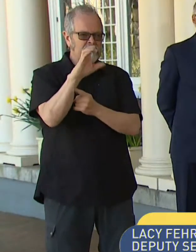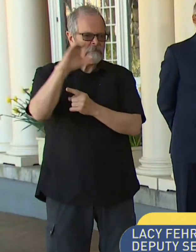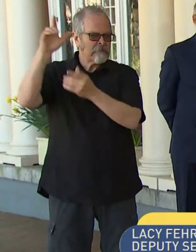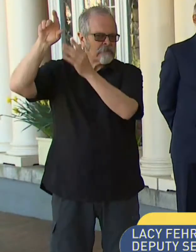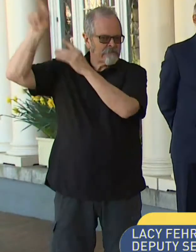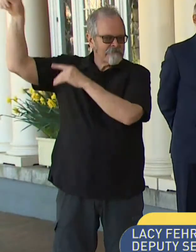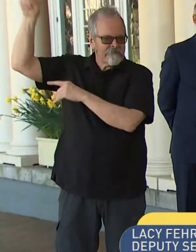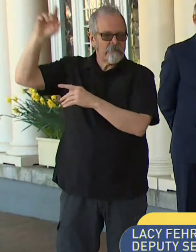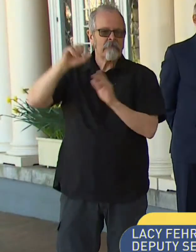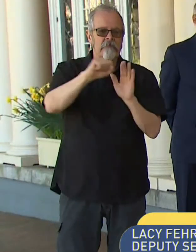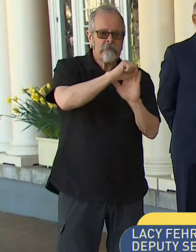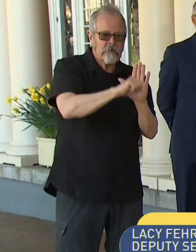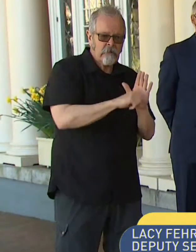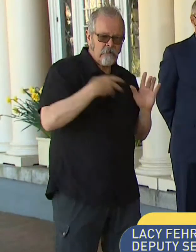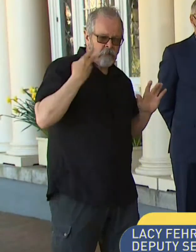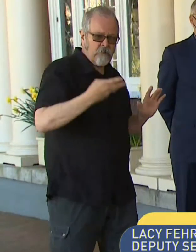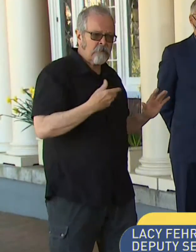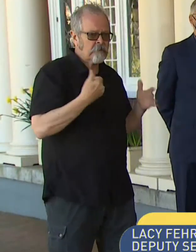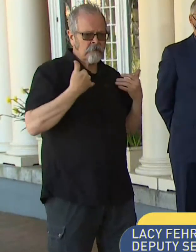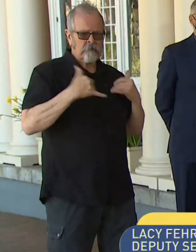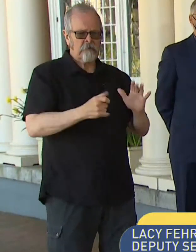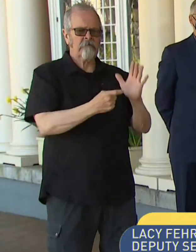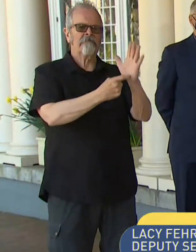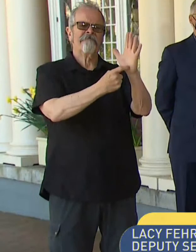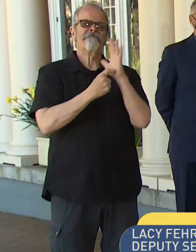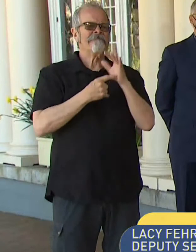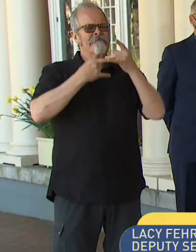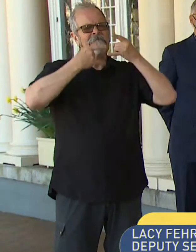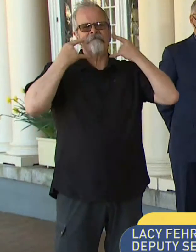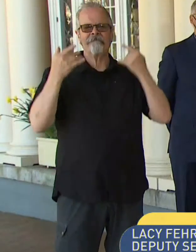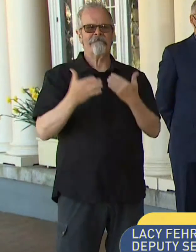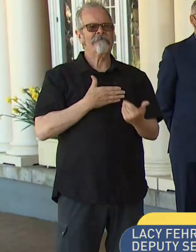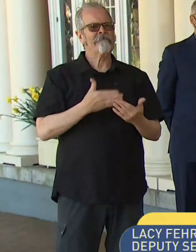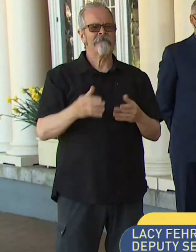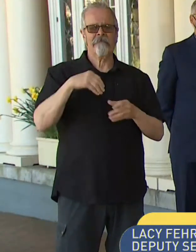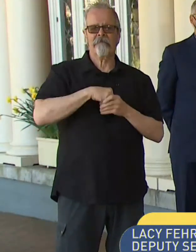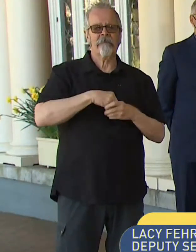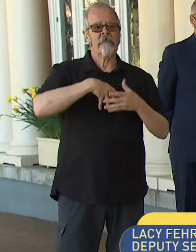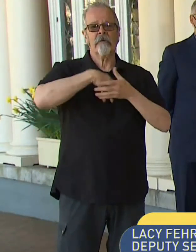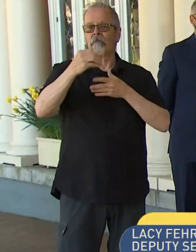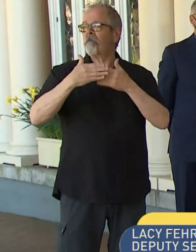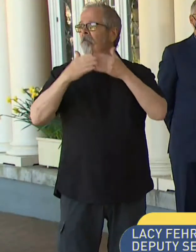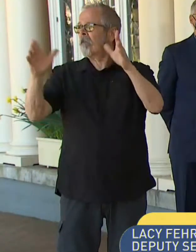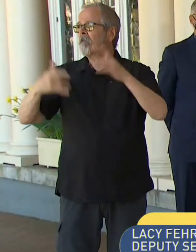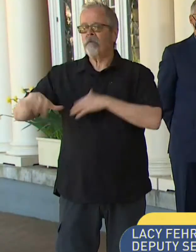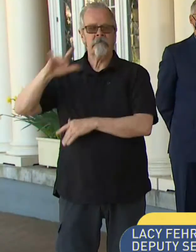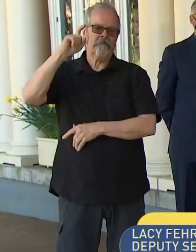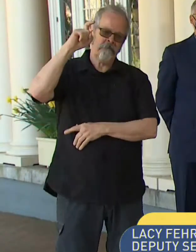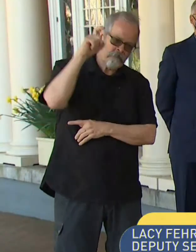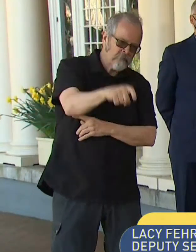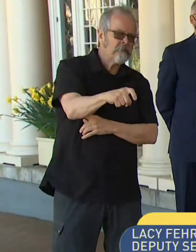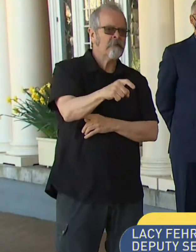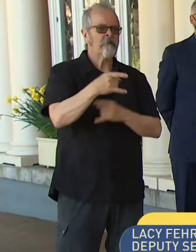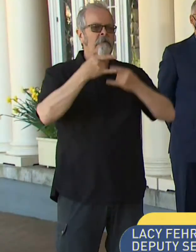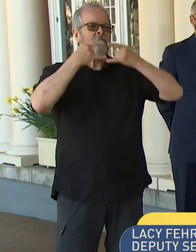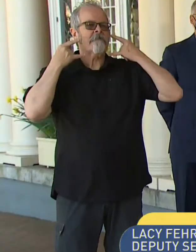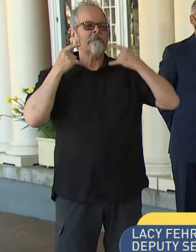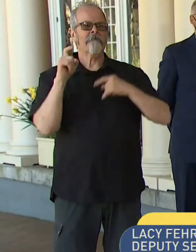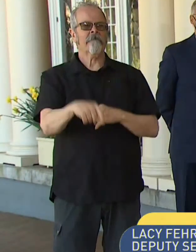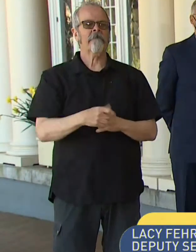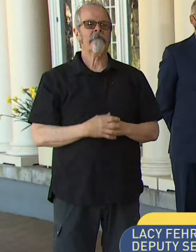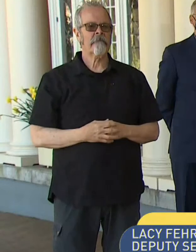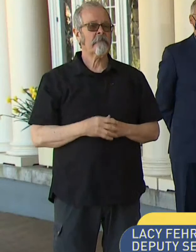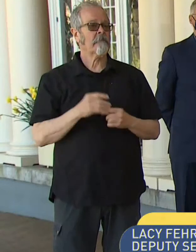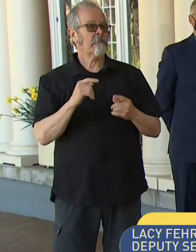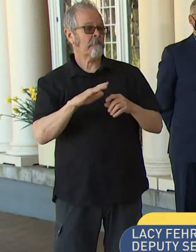recommend wearing masks anytime you're in public spaces, indoors or outdoors, around other people. If you are fully vaccinated